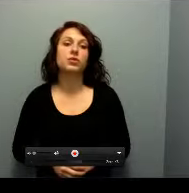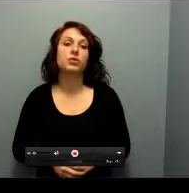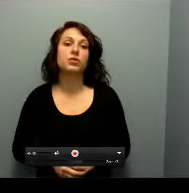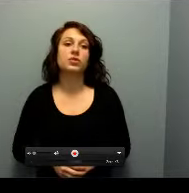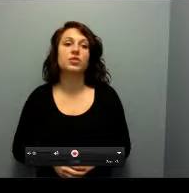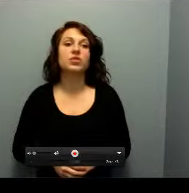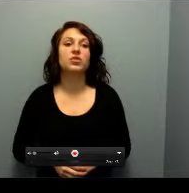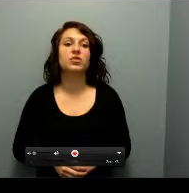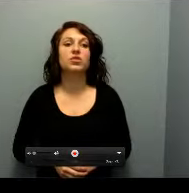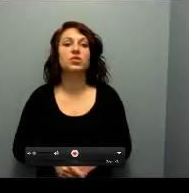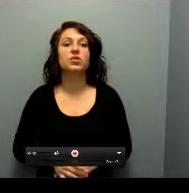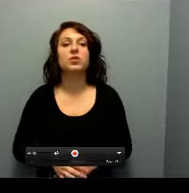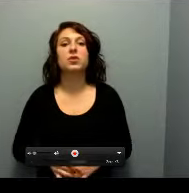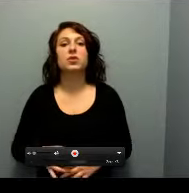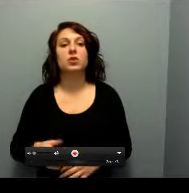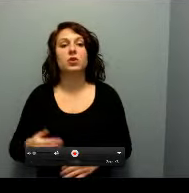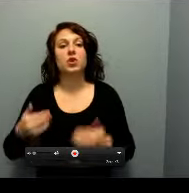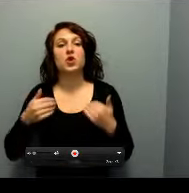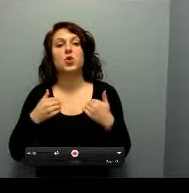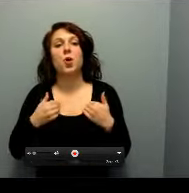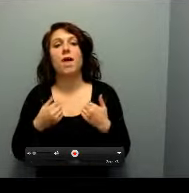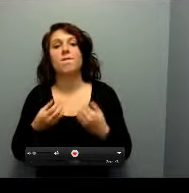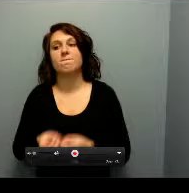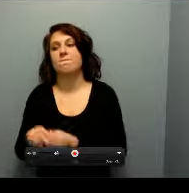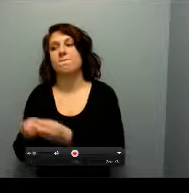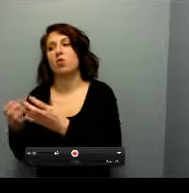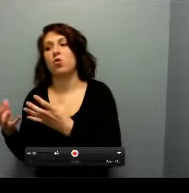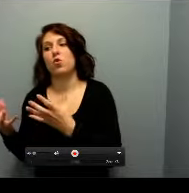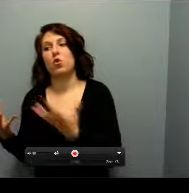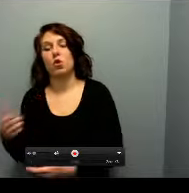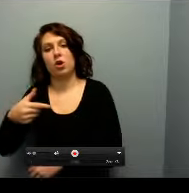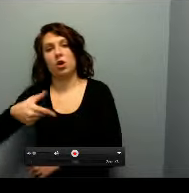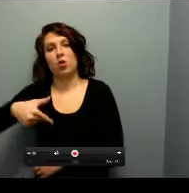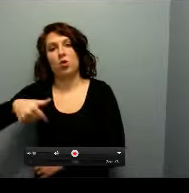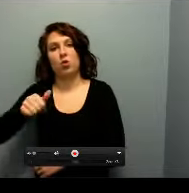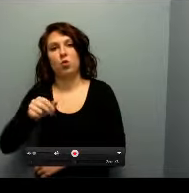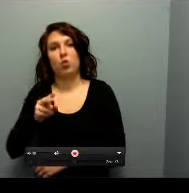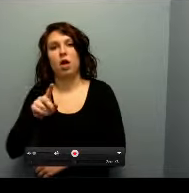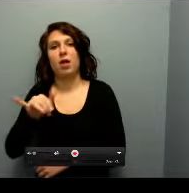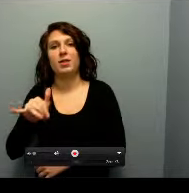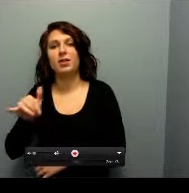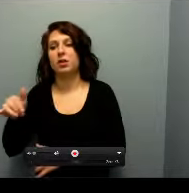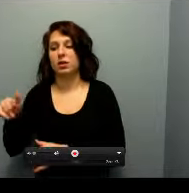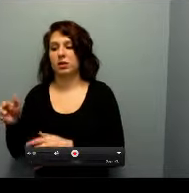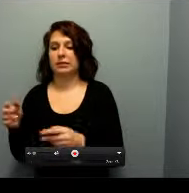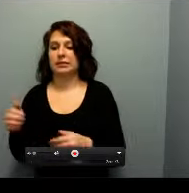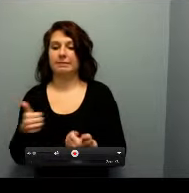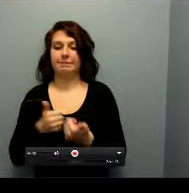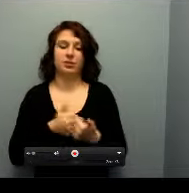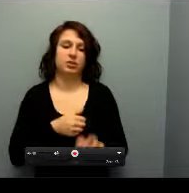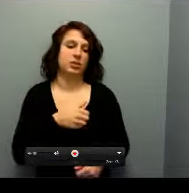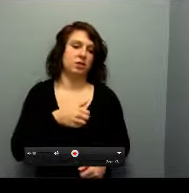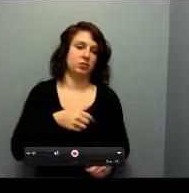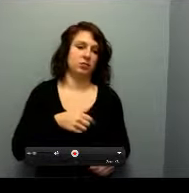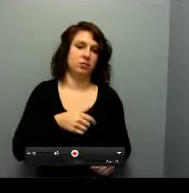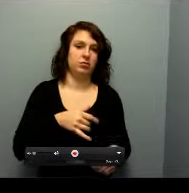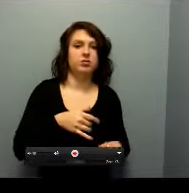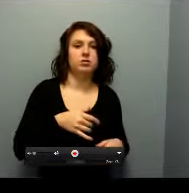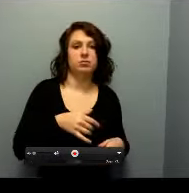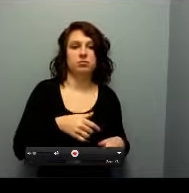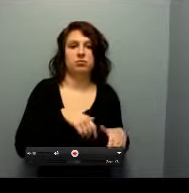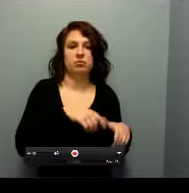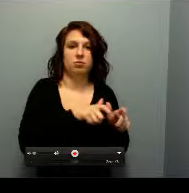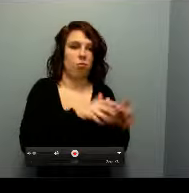Quality versus quantity. Sometimes you have your eager beaver that's going to jump in and always volunteering,